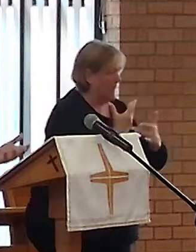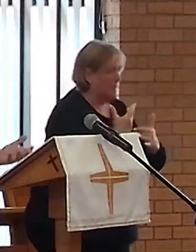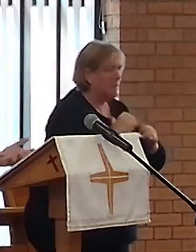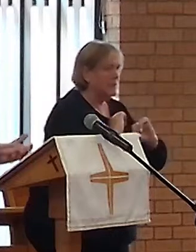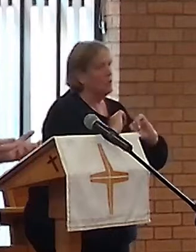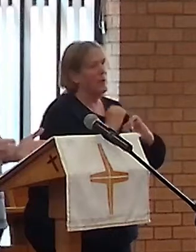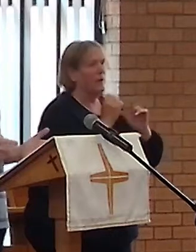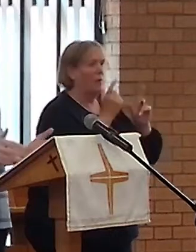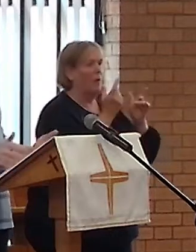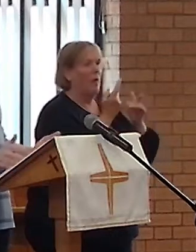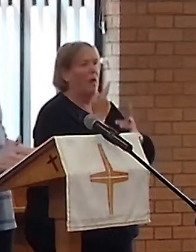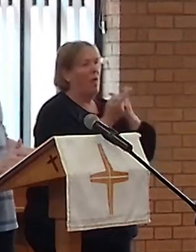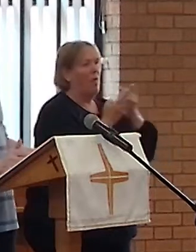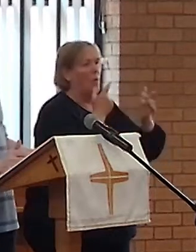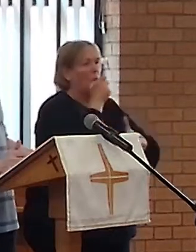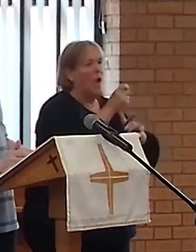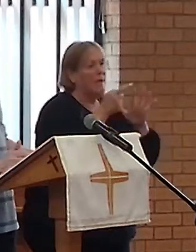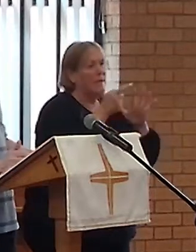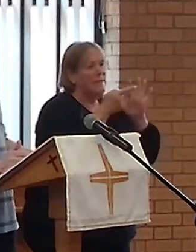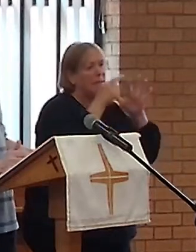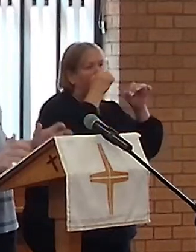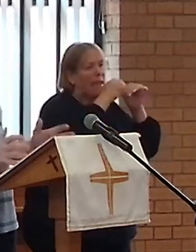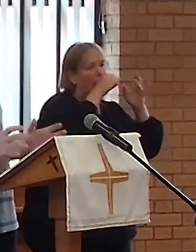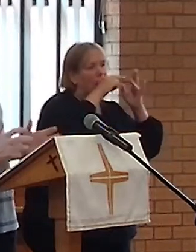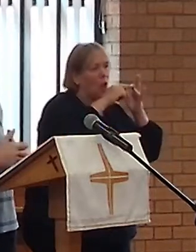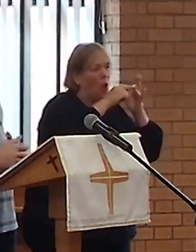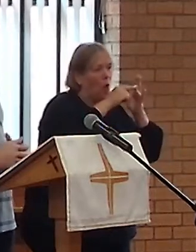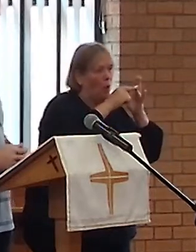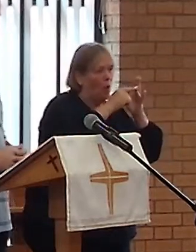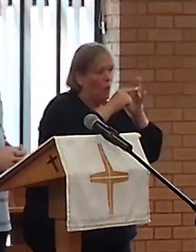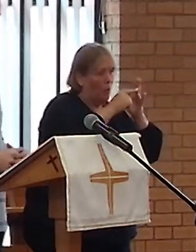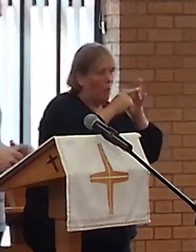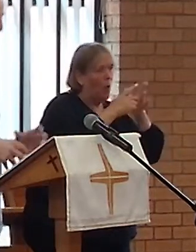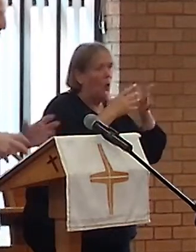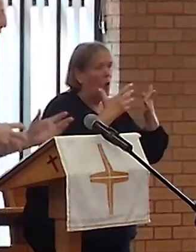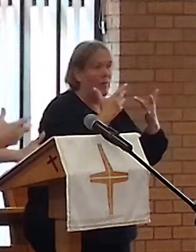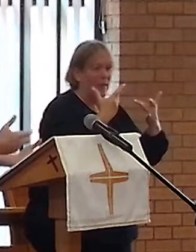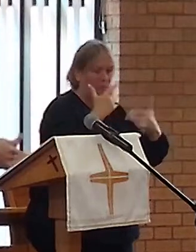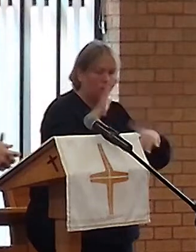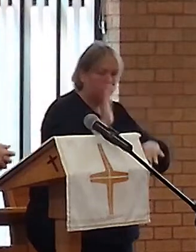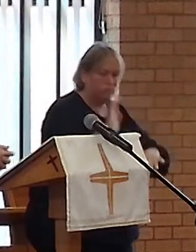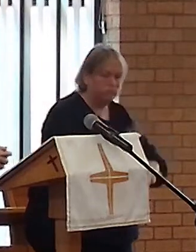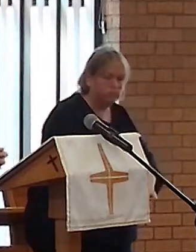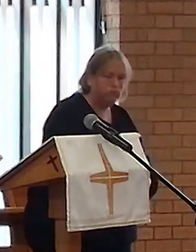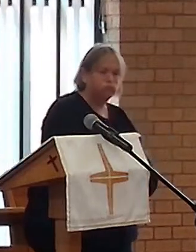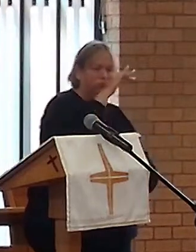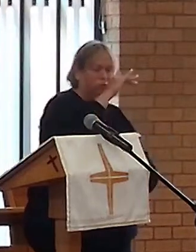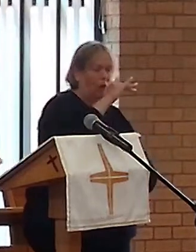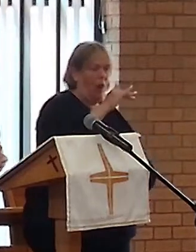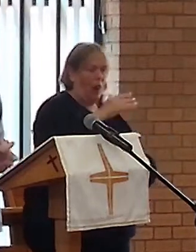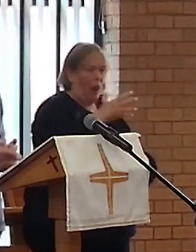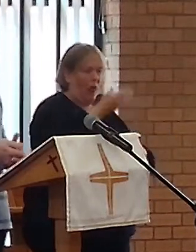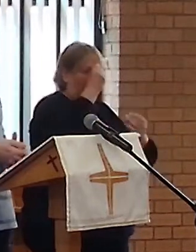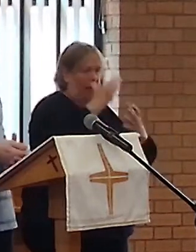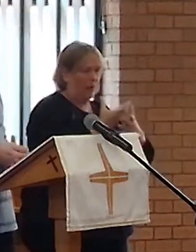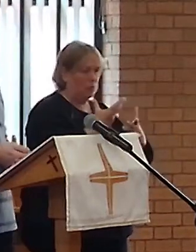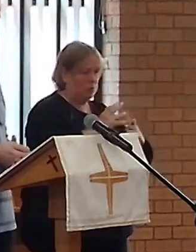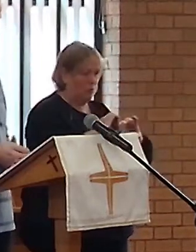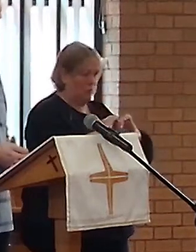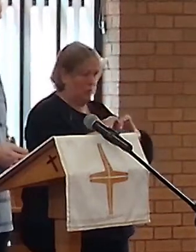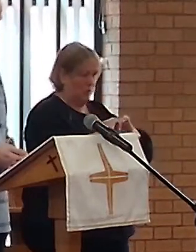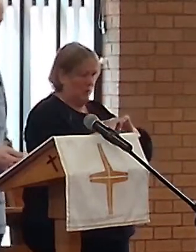After you have spent many years building this separate egoic self with all its labels and habits, you become very attached to